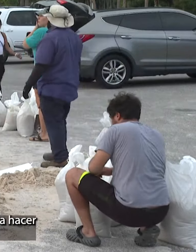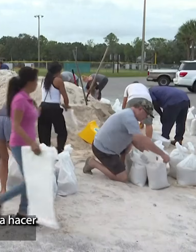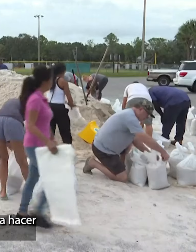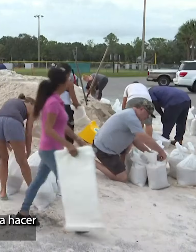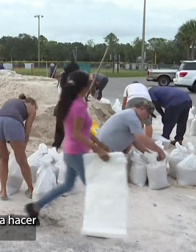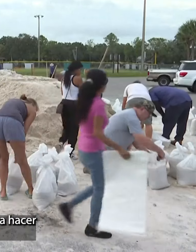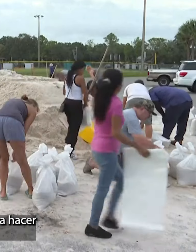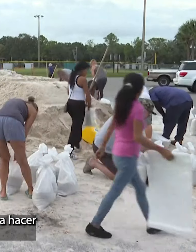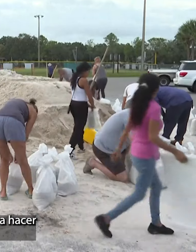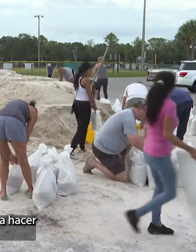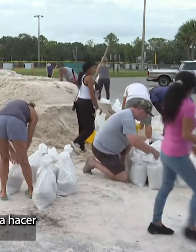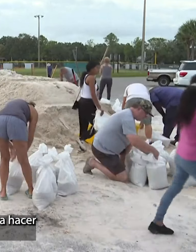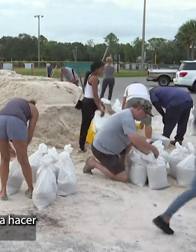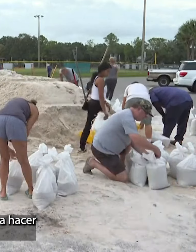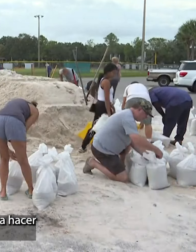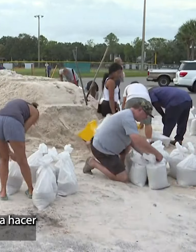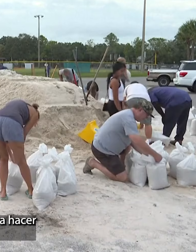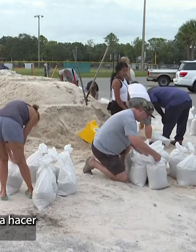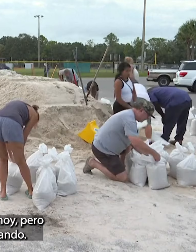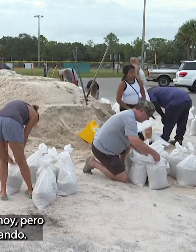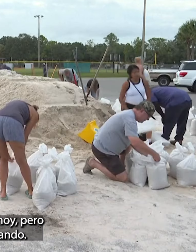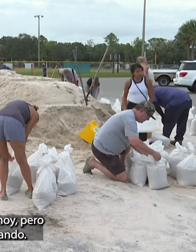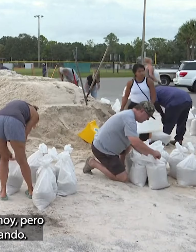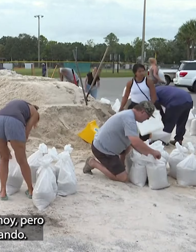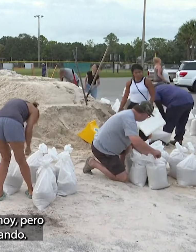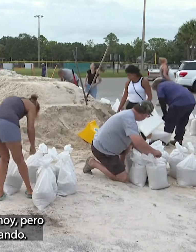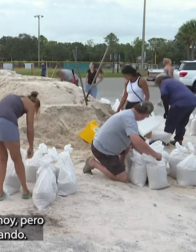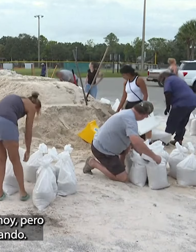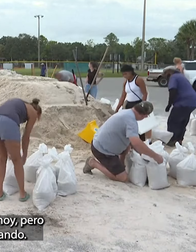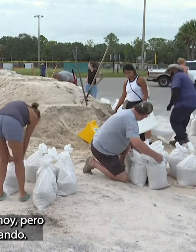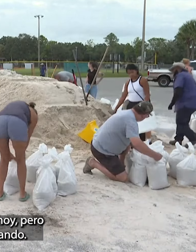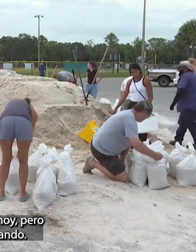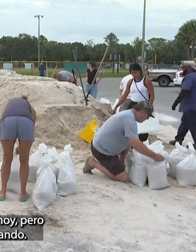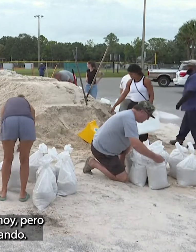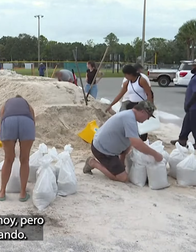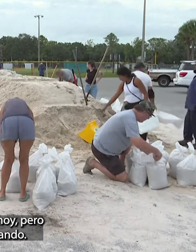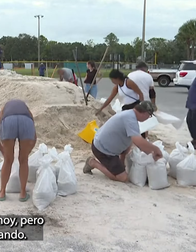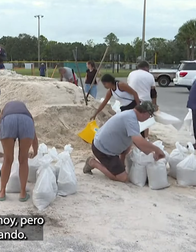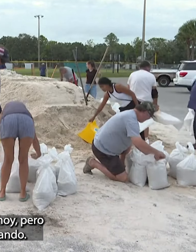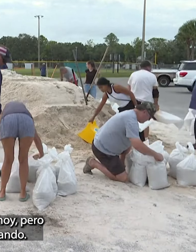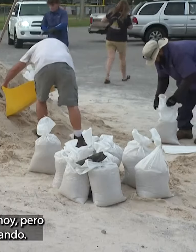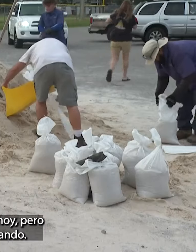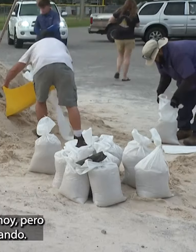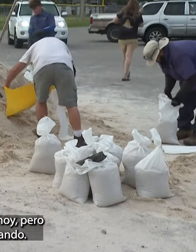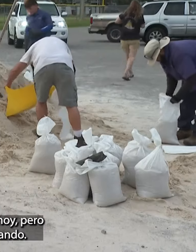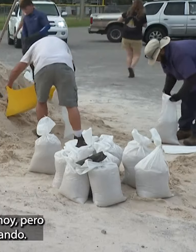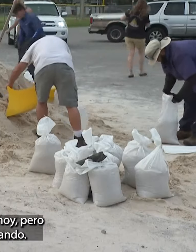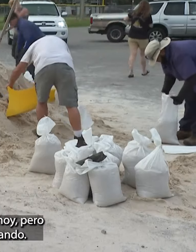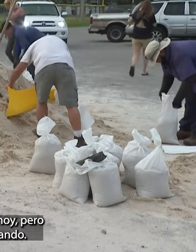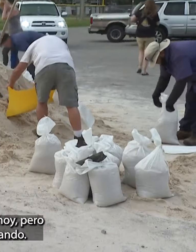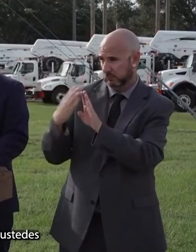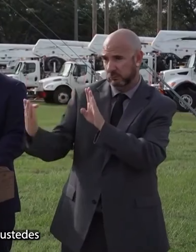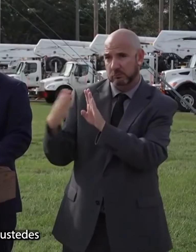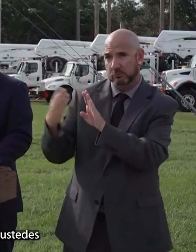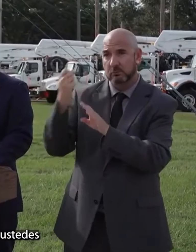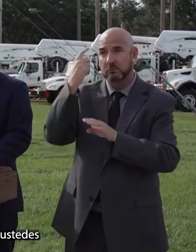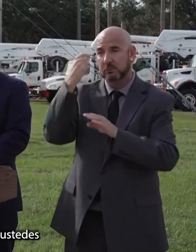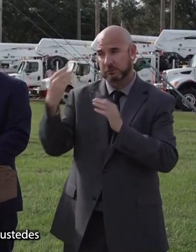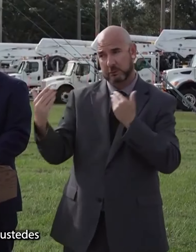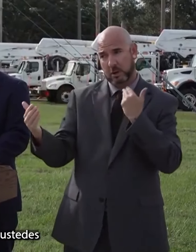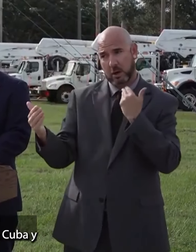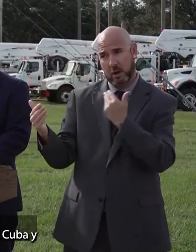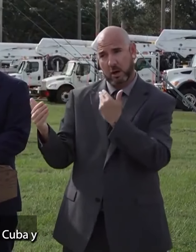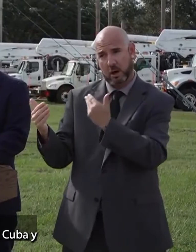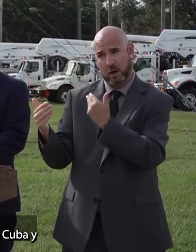have time to make the preparations and put your plan in place today, but that time is running out. This storm, I